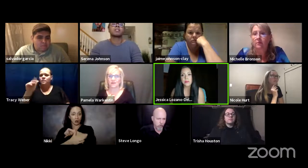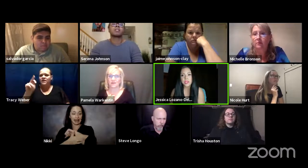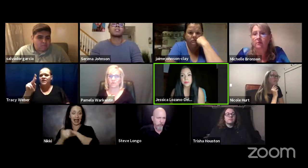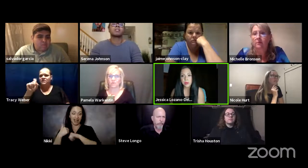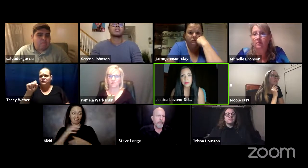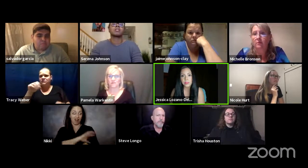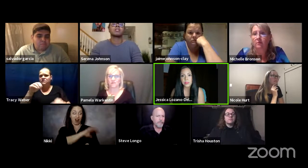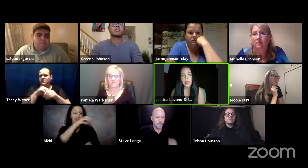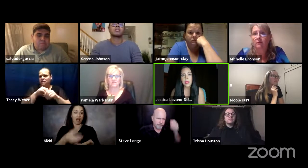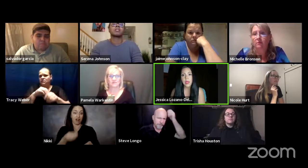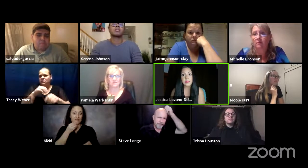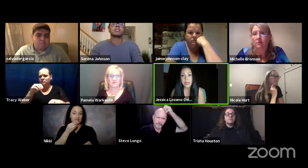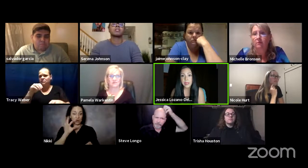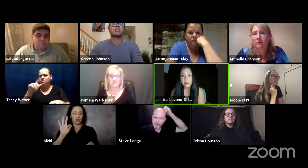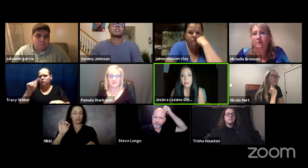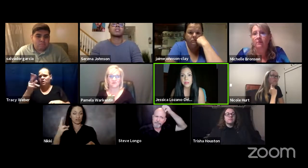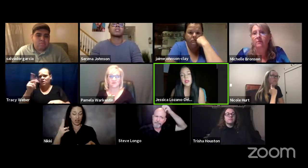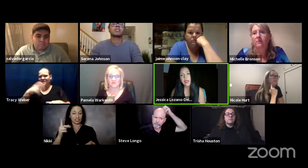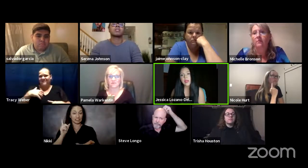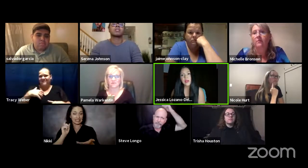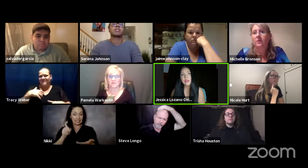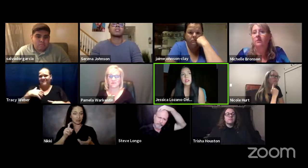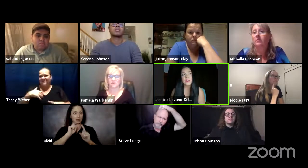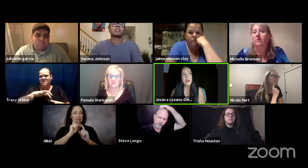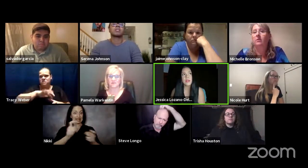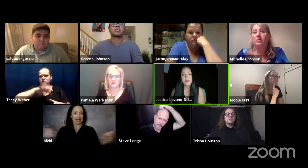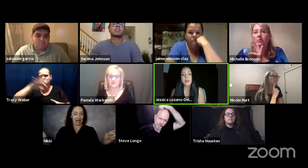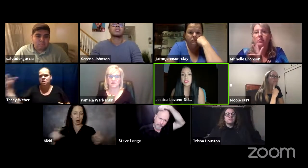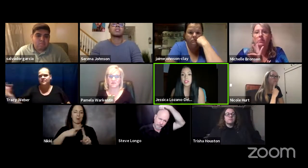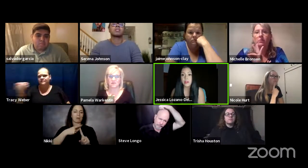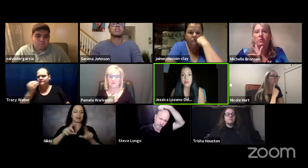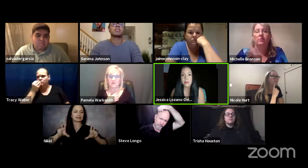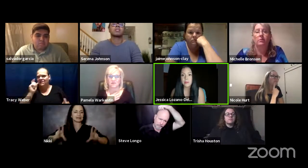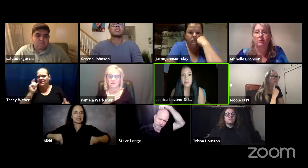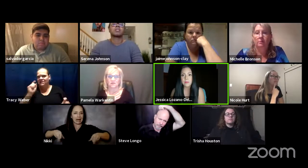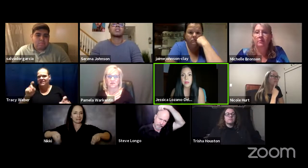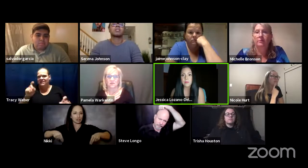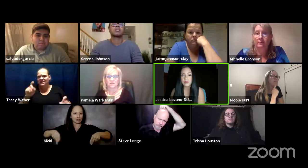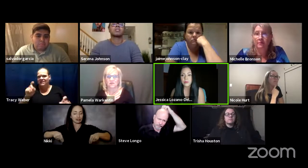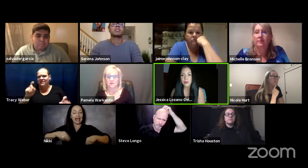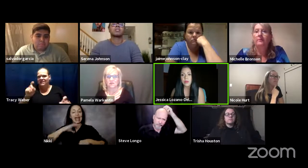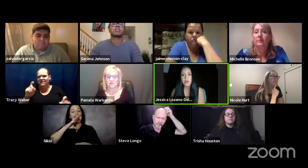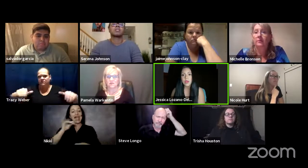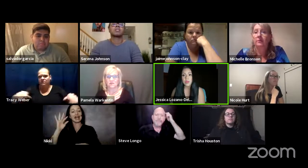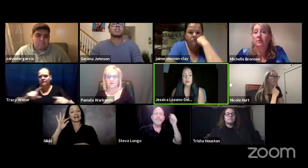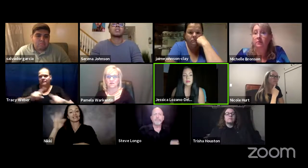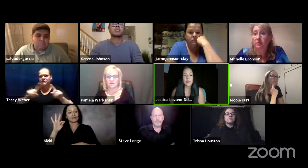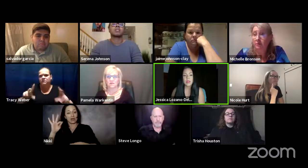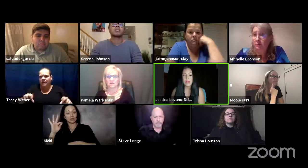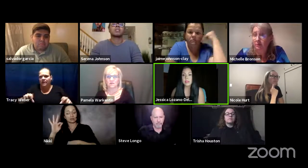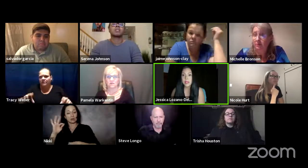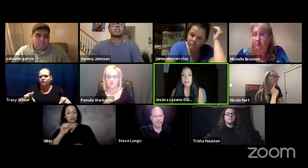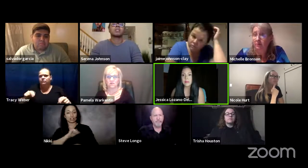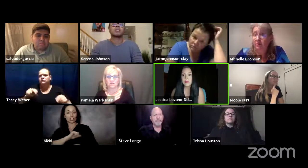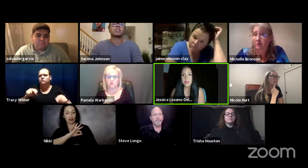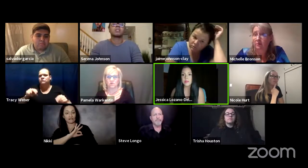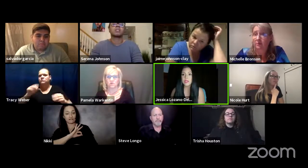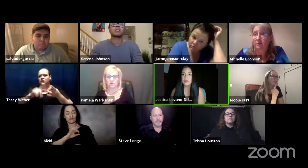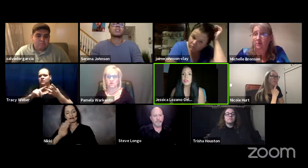fresh produce and diapers. And then the Tulare County Sheriff Department, Mike Boudreau, he's amazing, because when you do